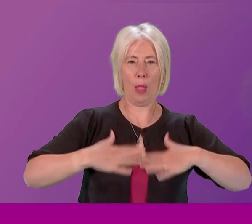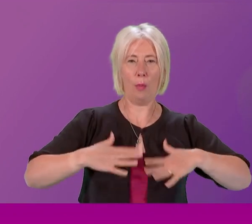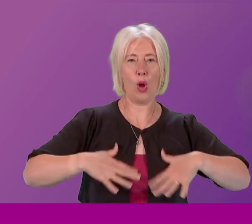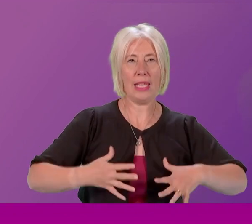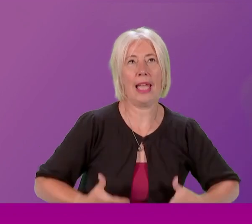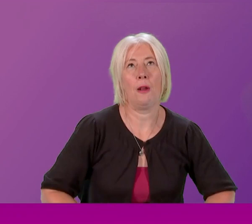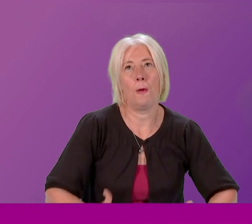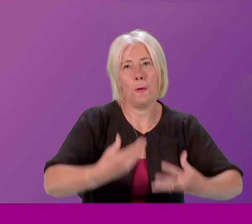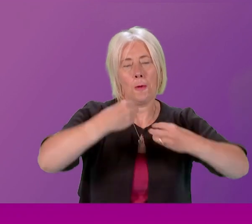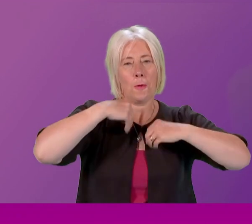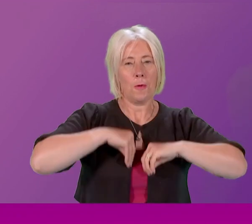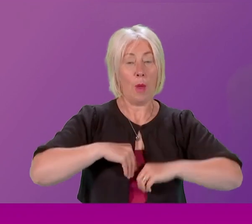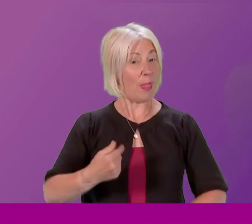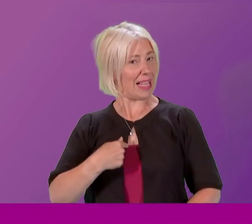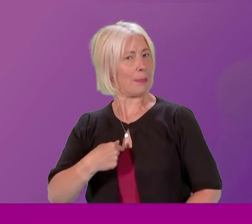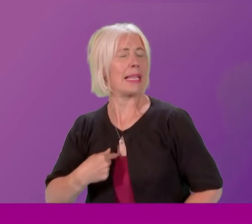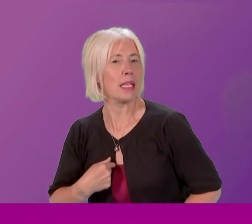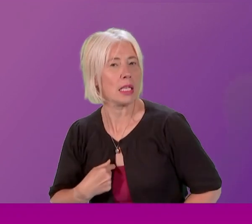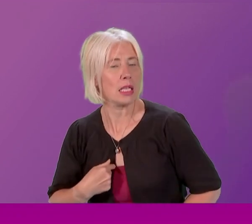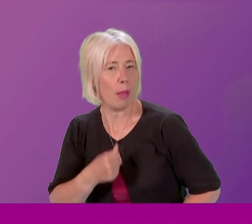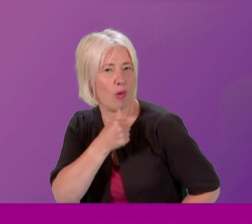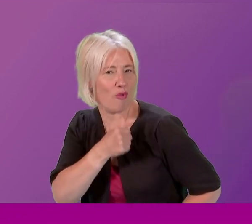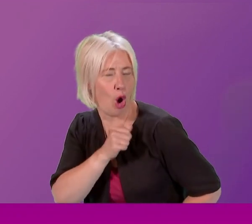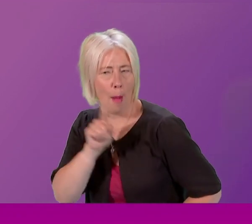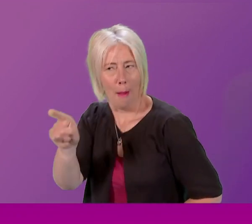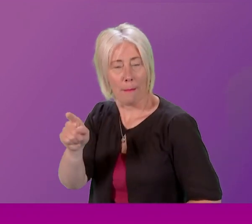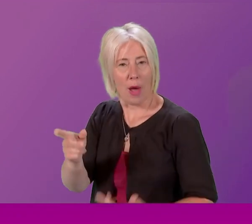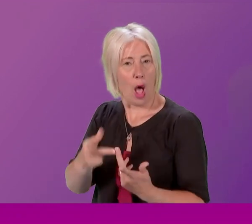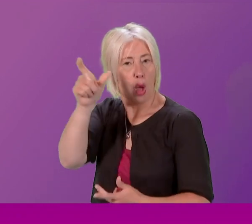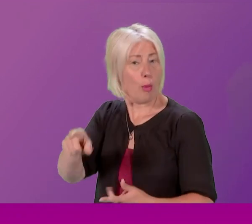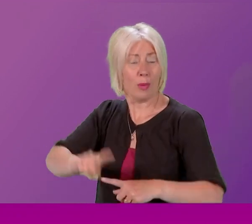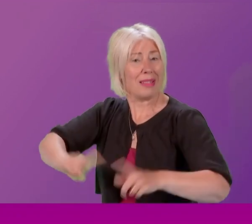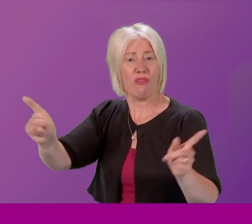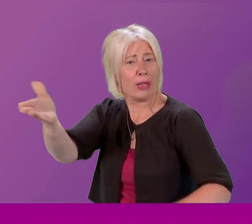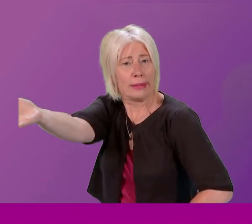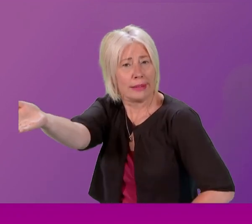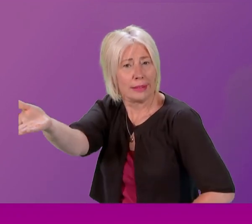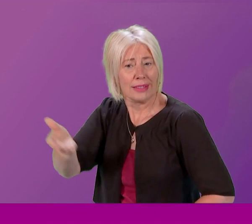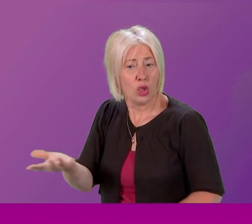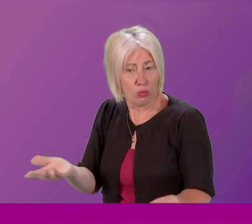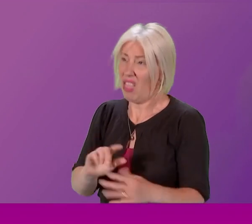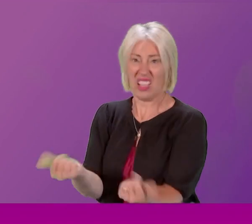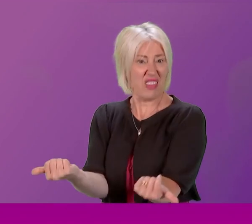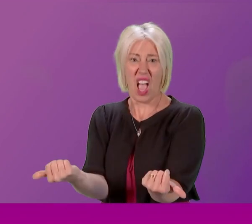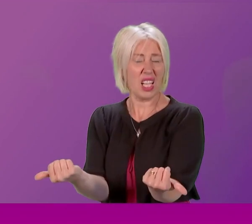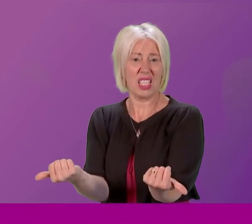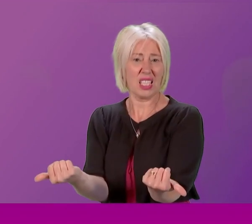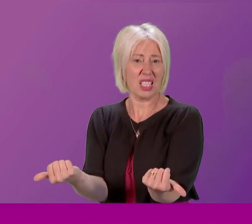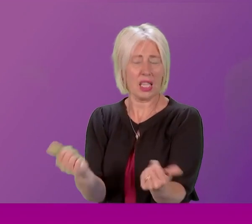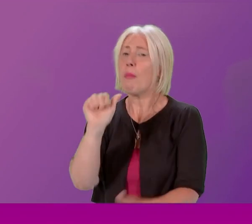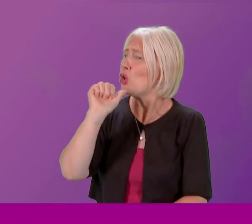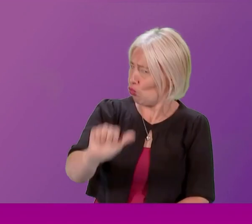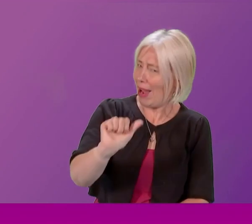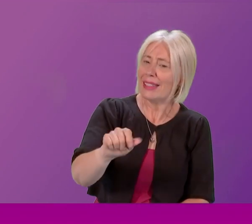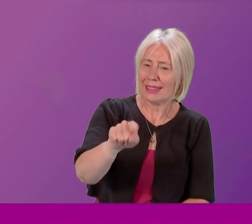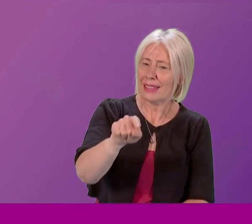that sound. Well, that's me, you know. For somebody else, it may mean nothing at all, and that's absolutely fine. But you're